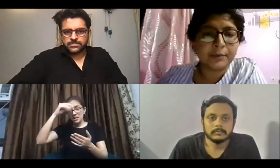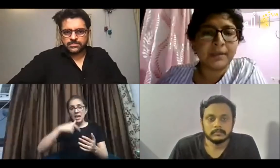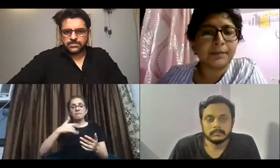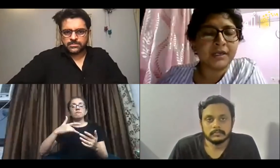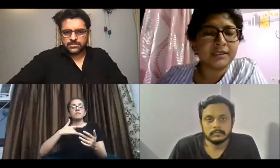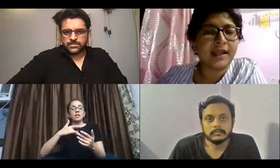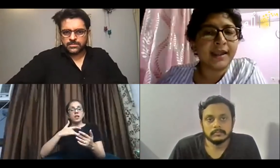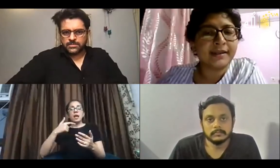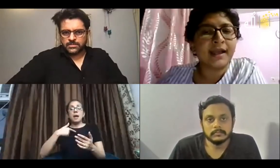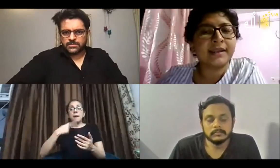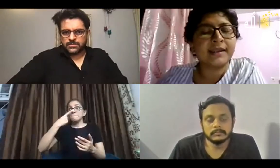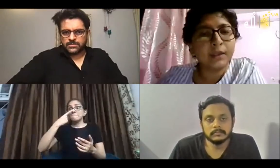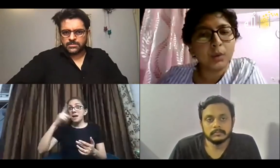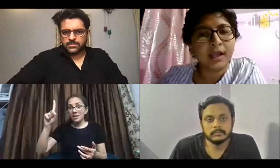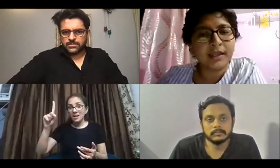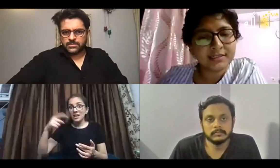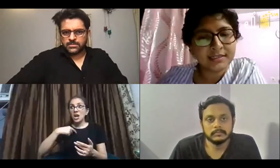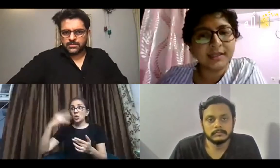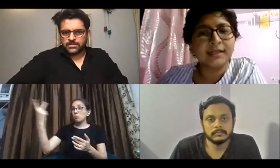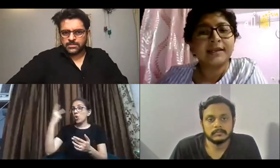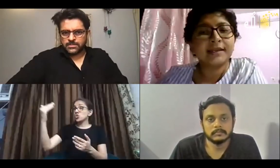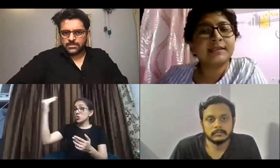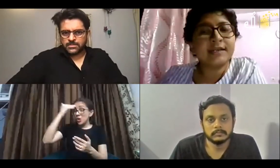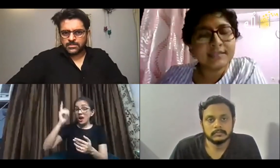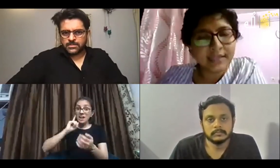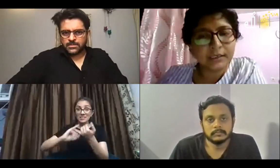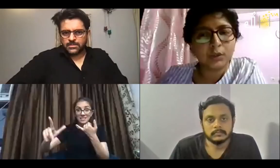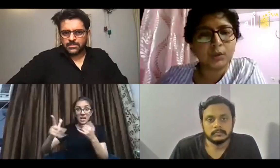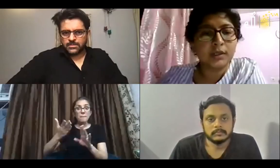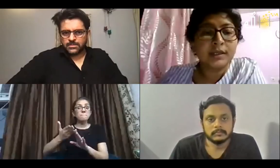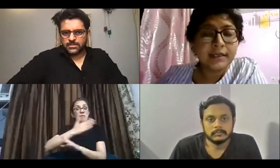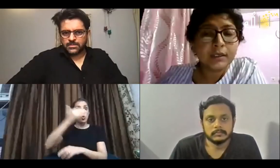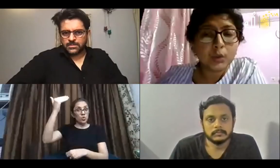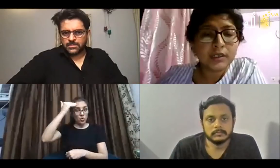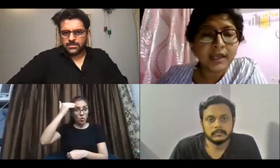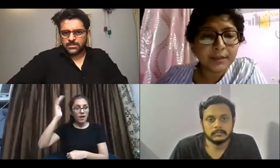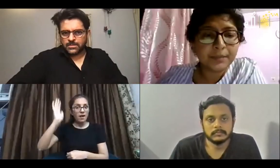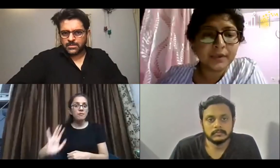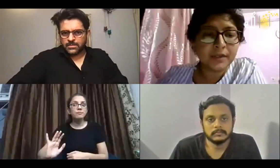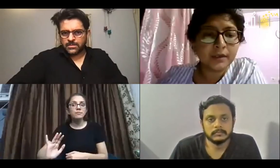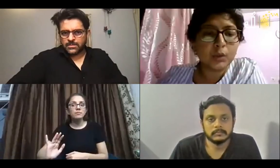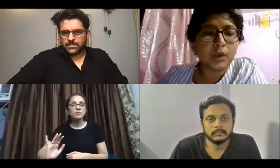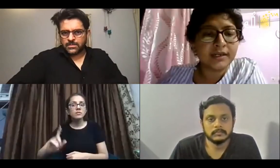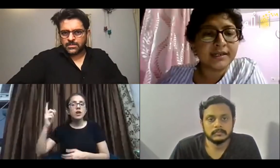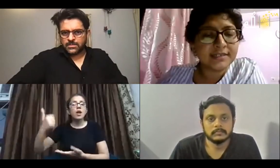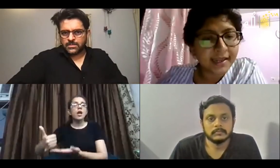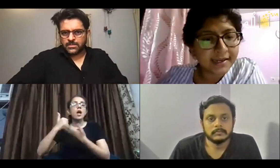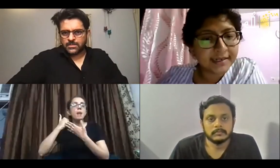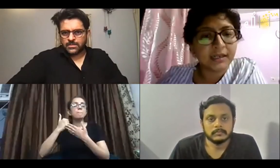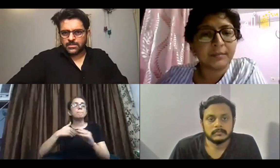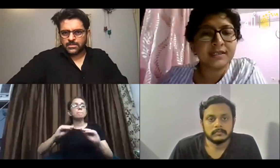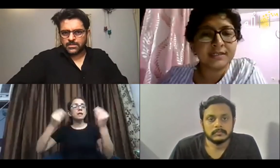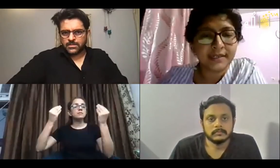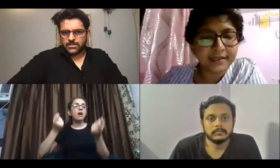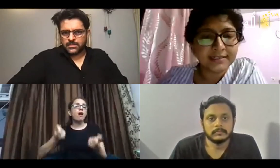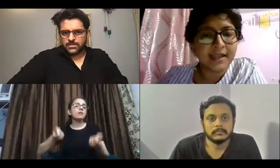if my mother and I knew ISL in the childhood, it would help me to understand